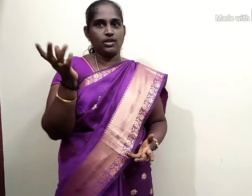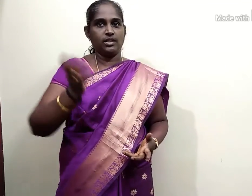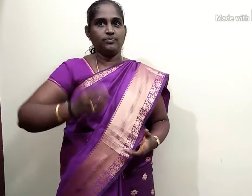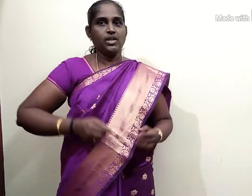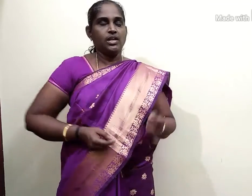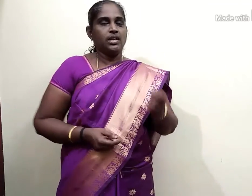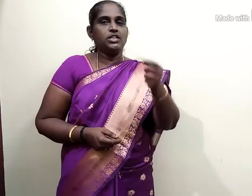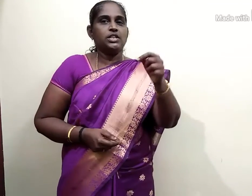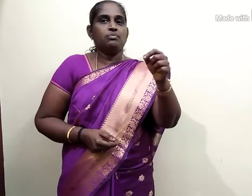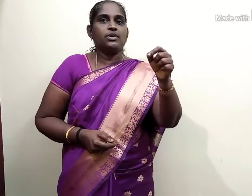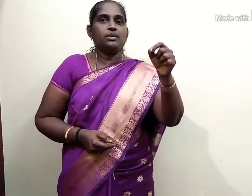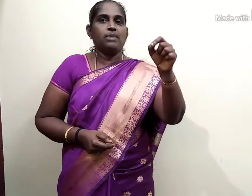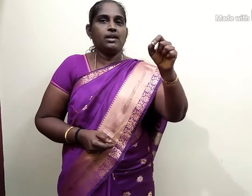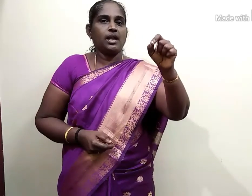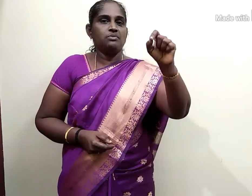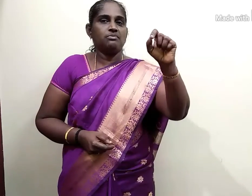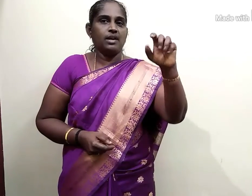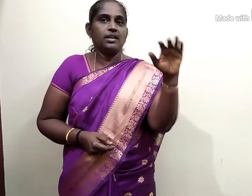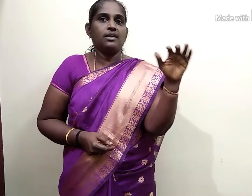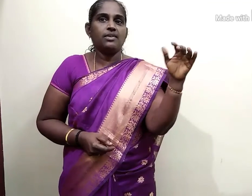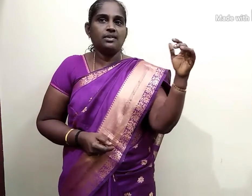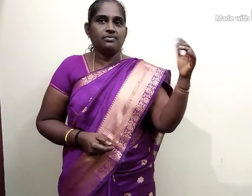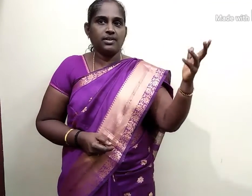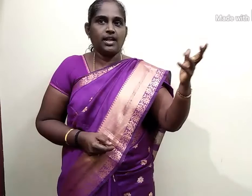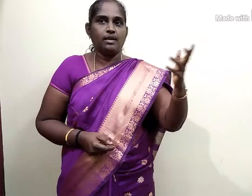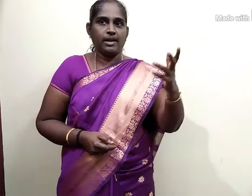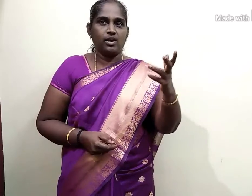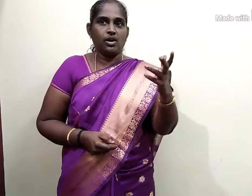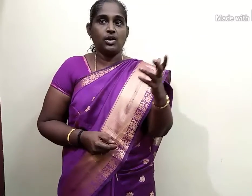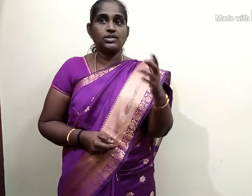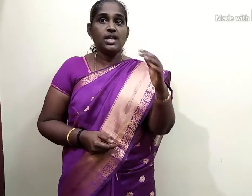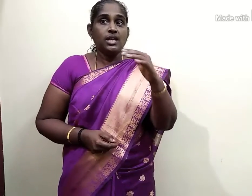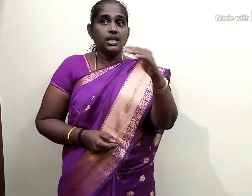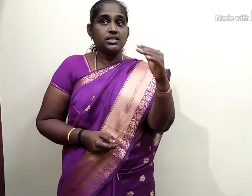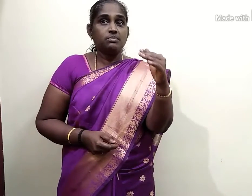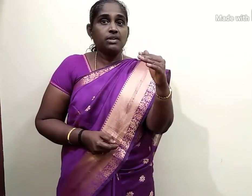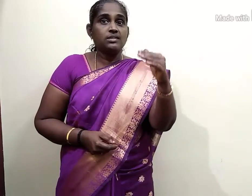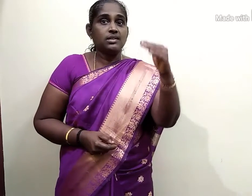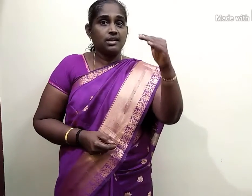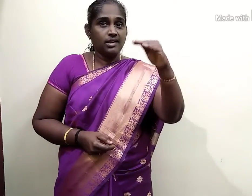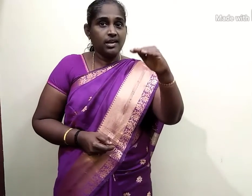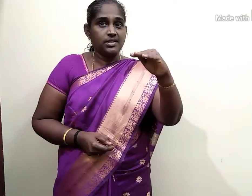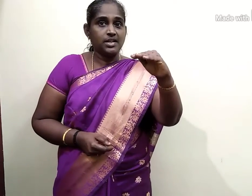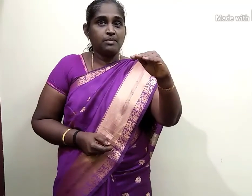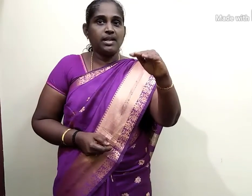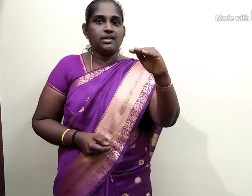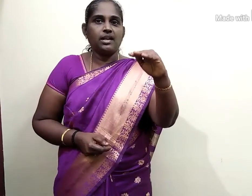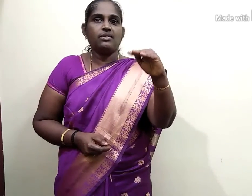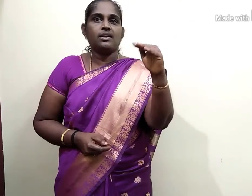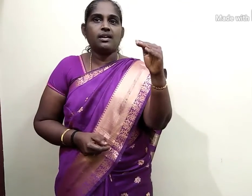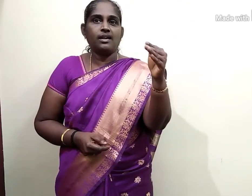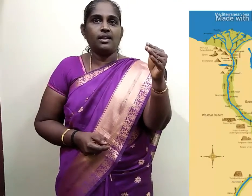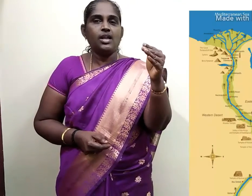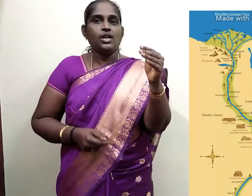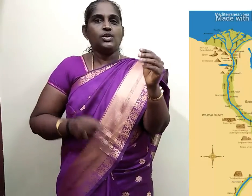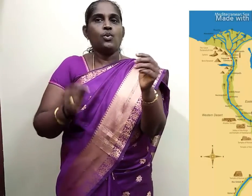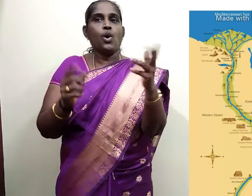north. Egypt became very fertile because Egypt is irrigated by the river Nile. You